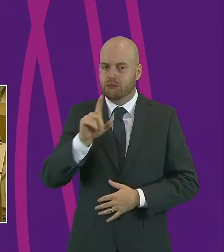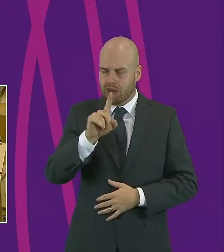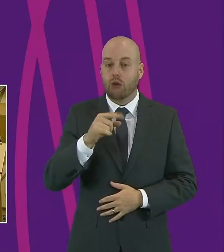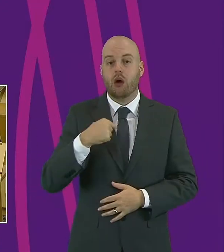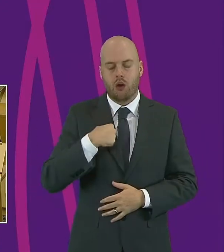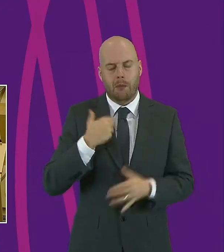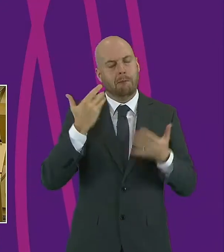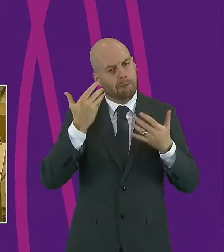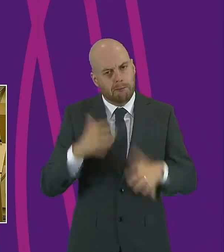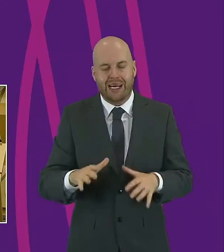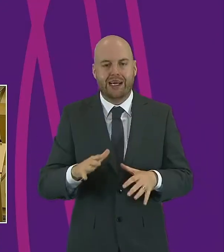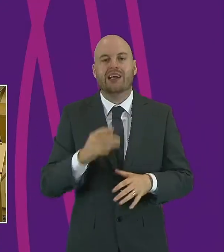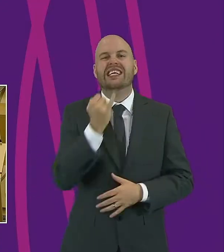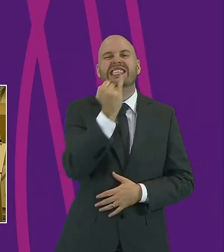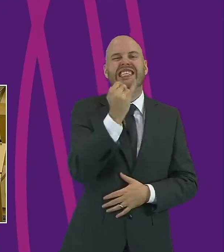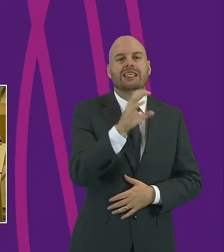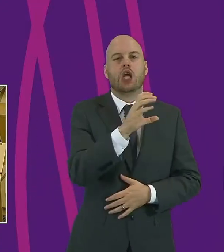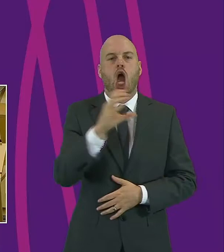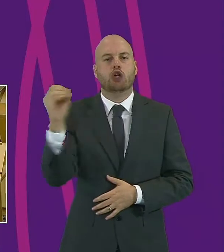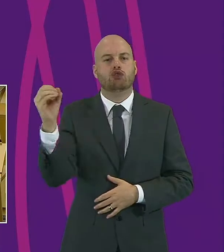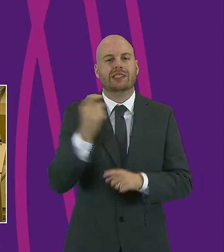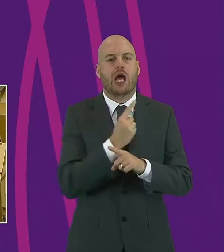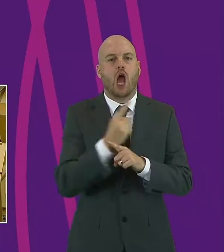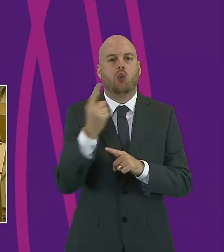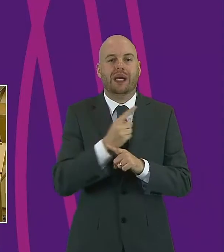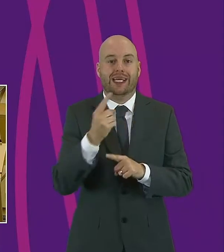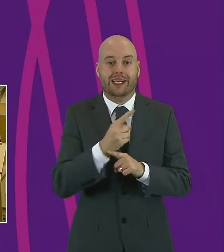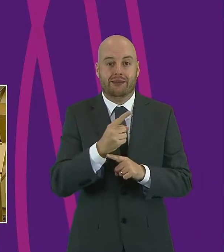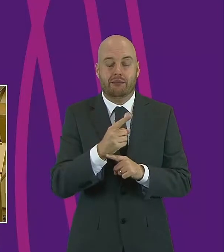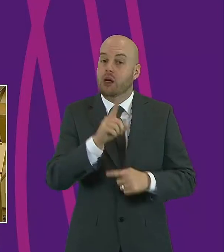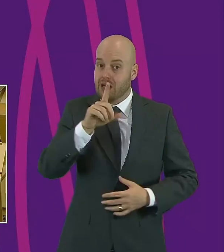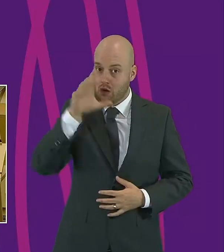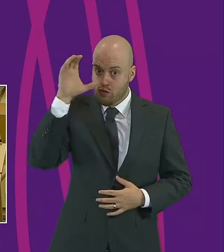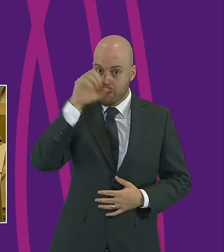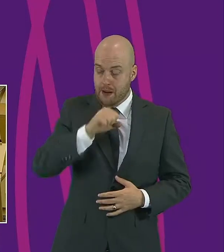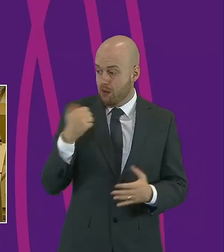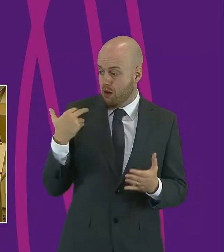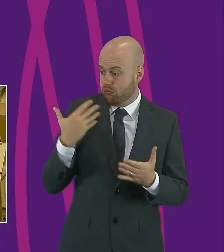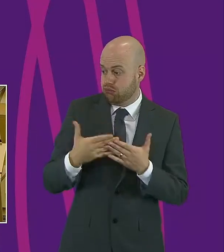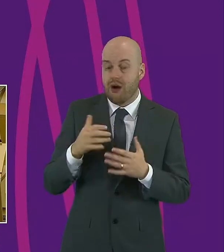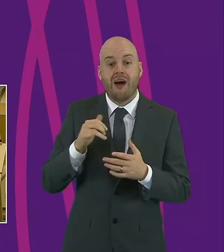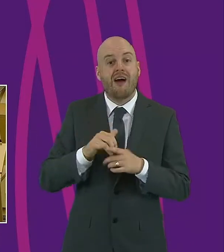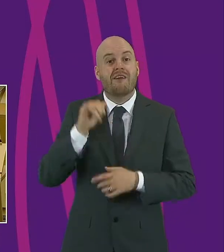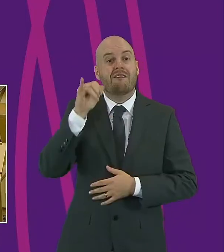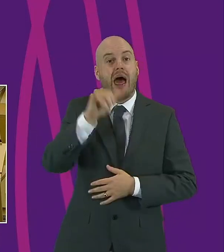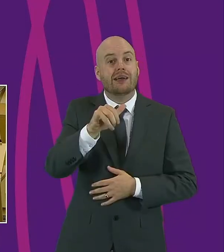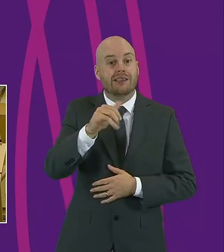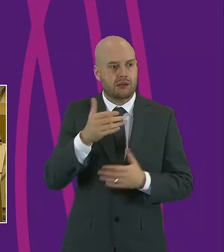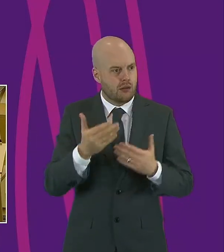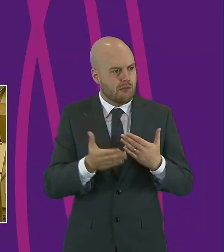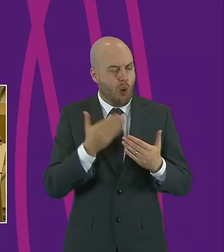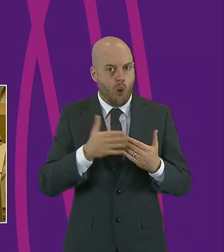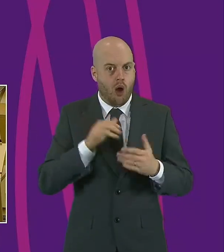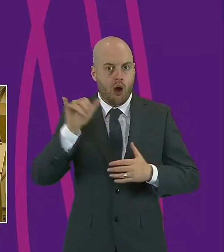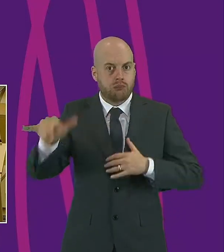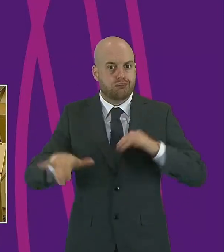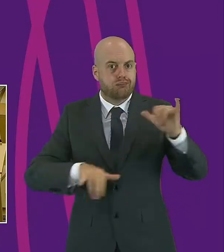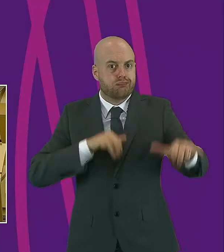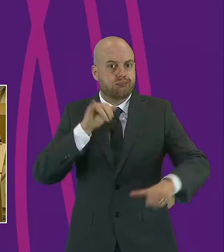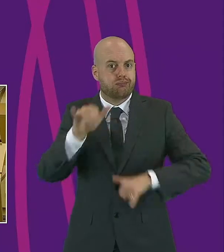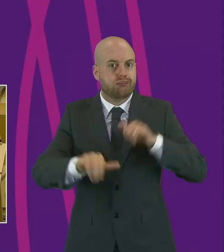600 contacts per week, but as the number of flights increase, the figure of 450, even if it's above that, becomes less